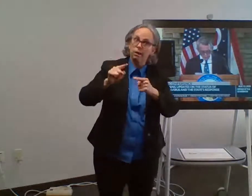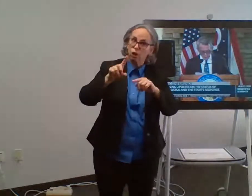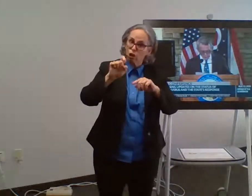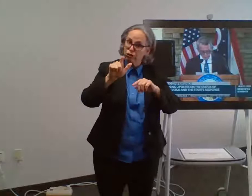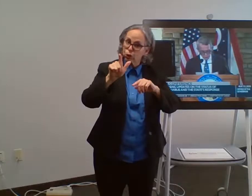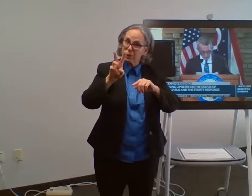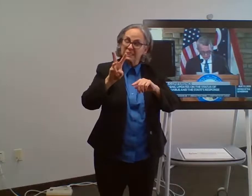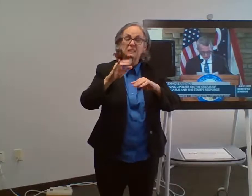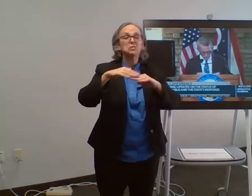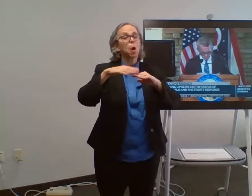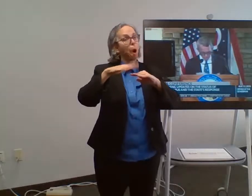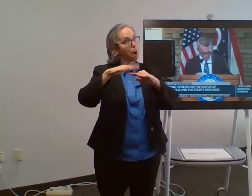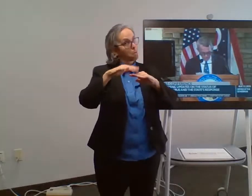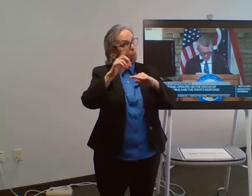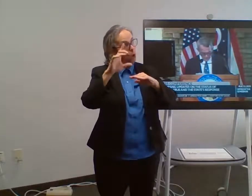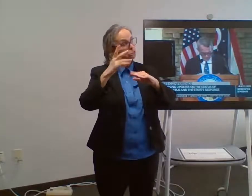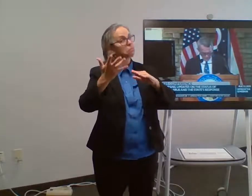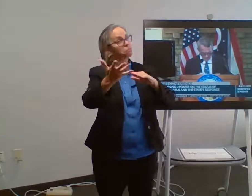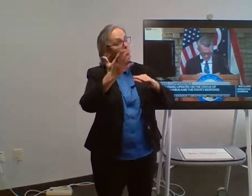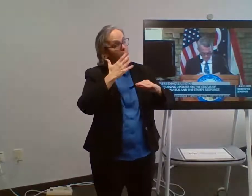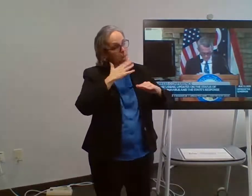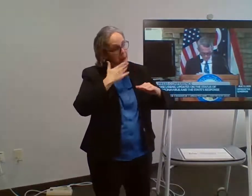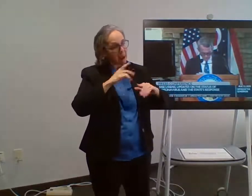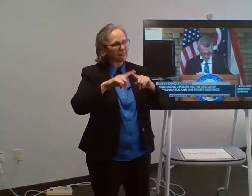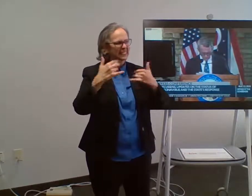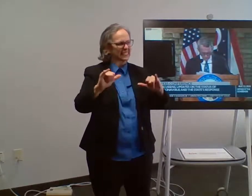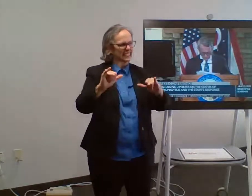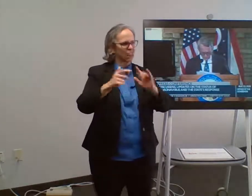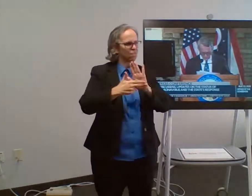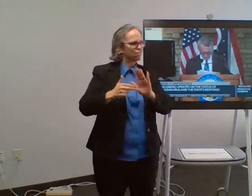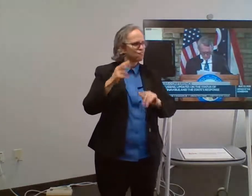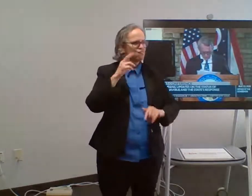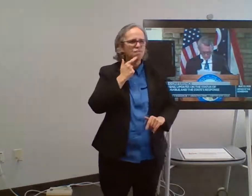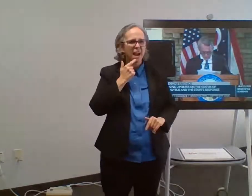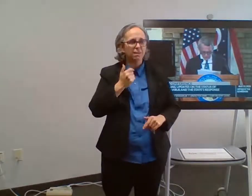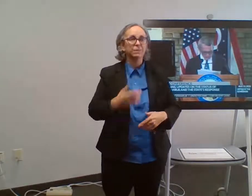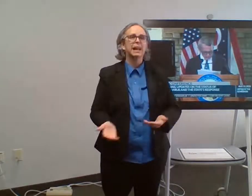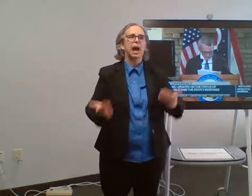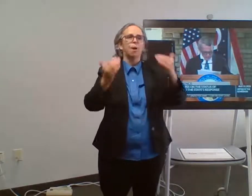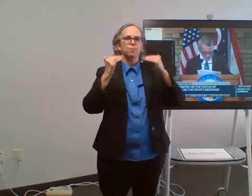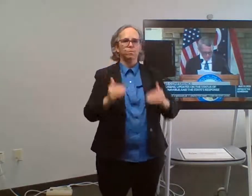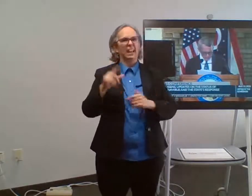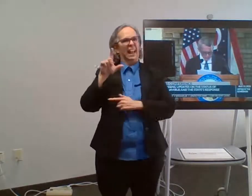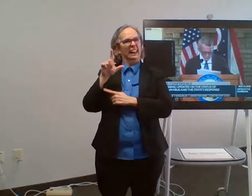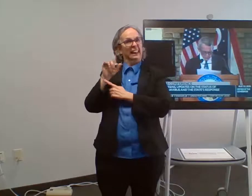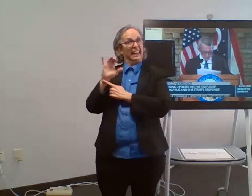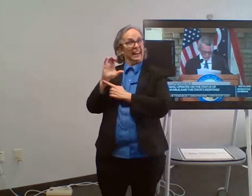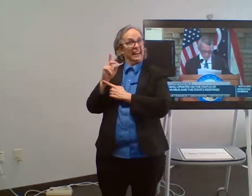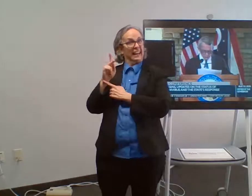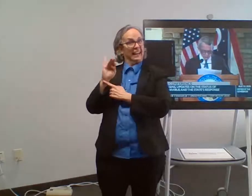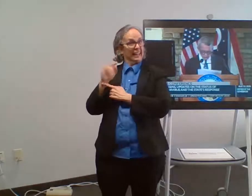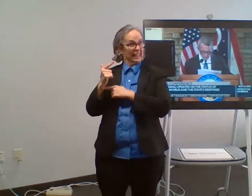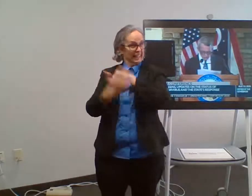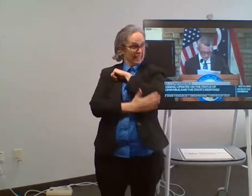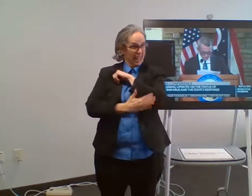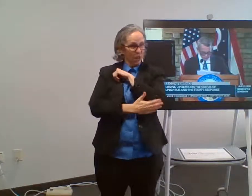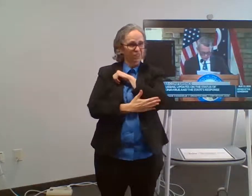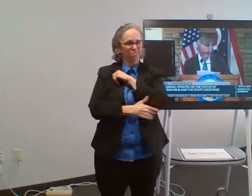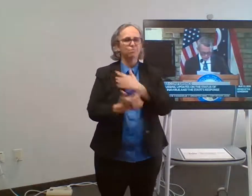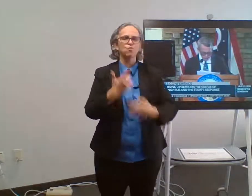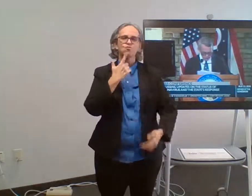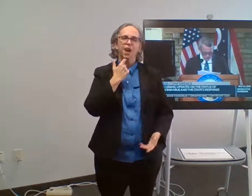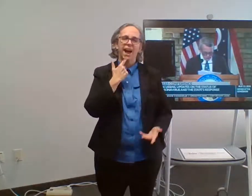126 per capita. Licking County still meets the CDC's definition for high incidence, which kept them red this